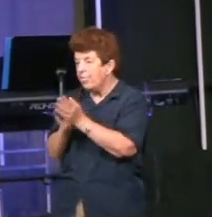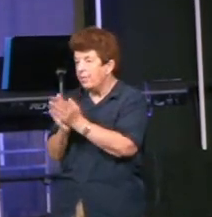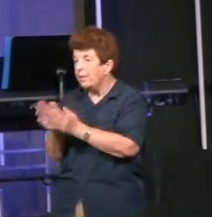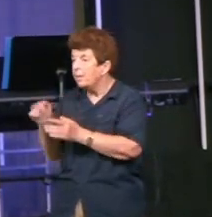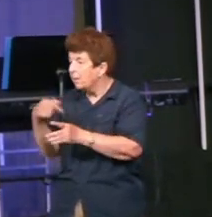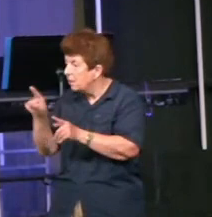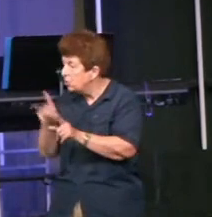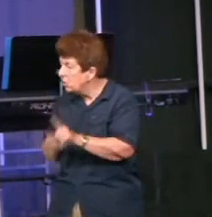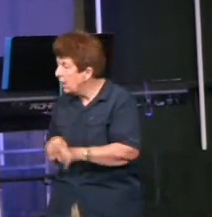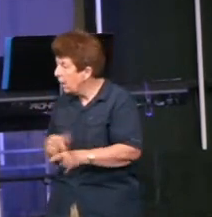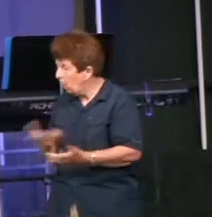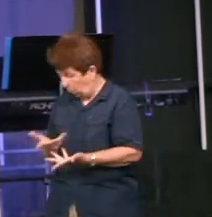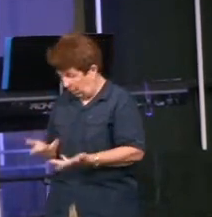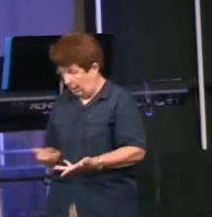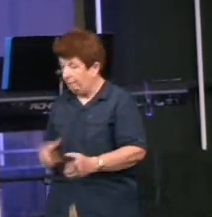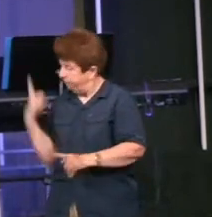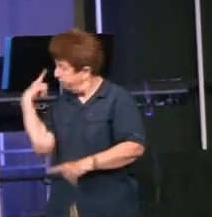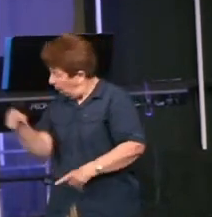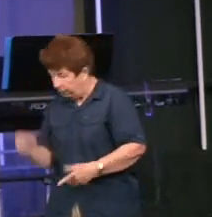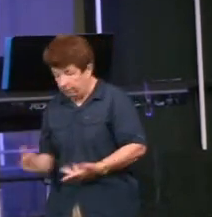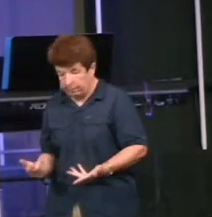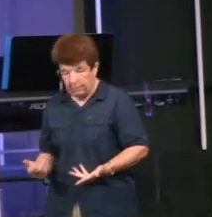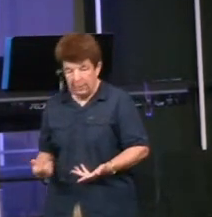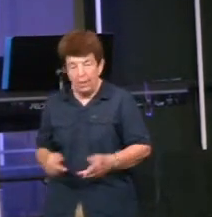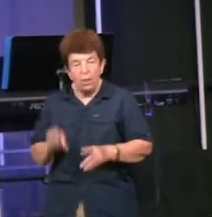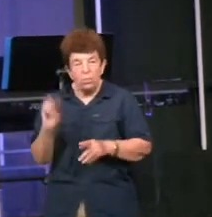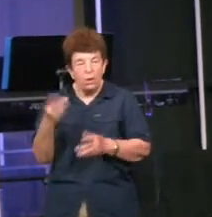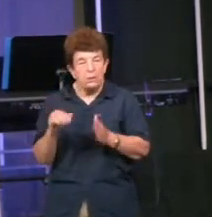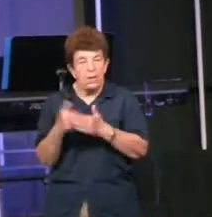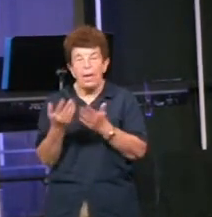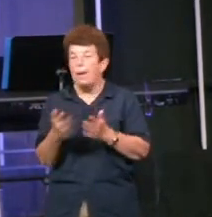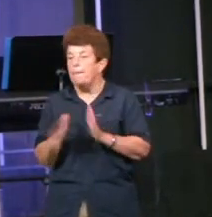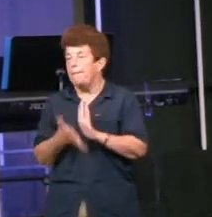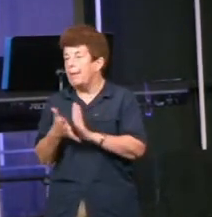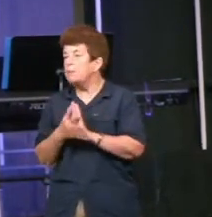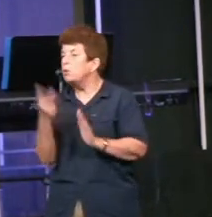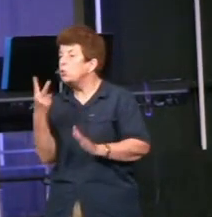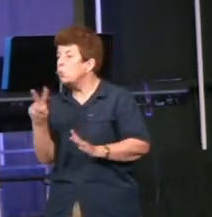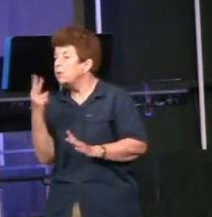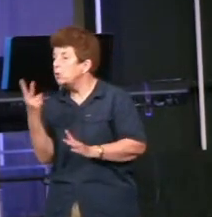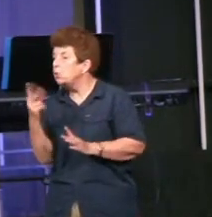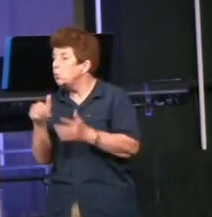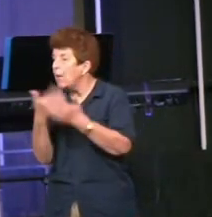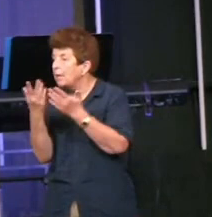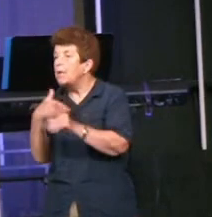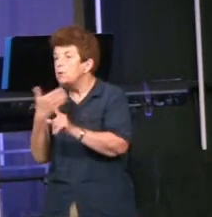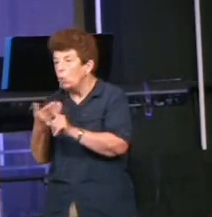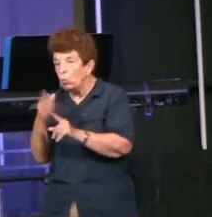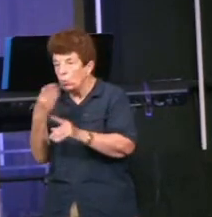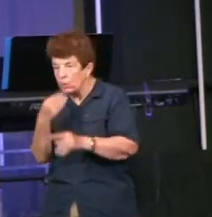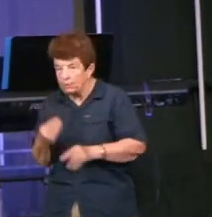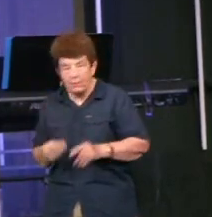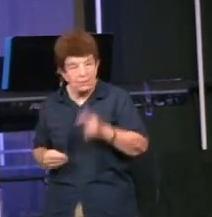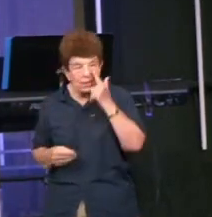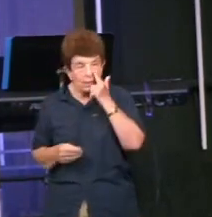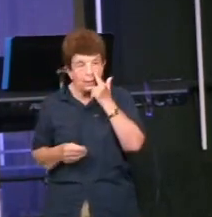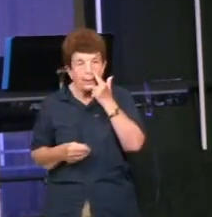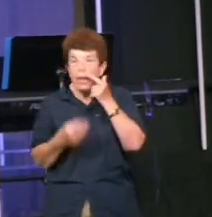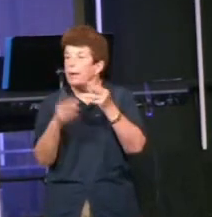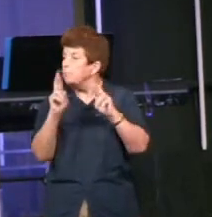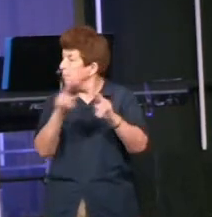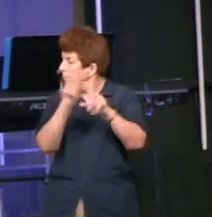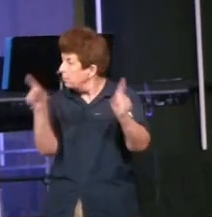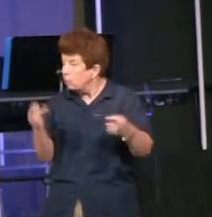gone? Crazy, right? And if it's the third day of December, that means there's only 22 days till Christmas. I hope you're getting